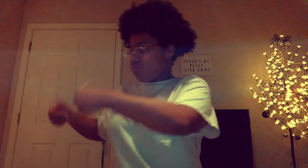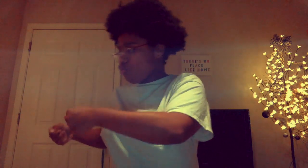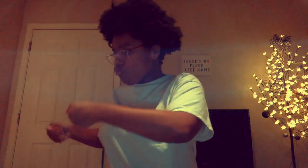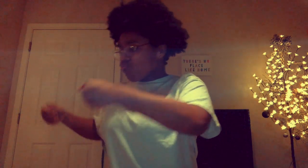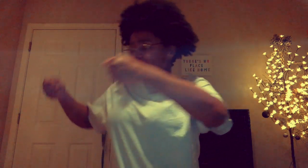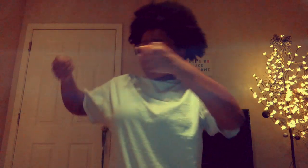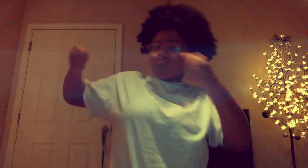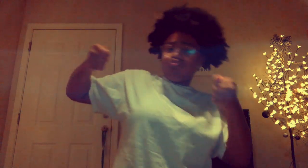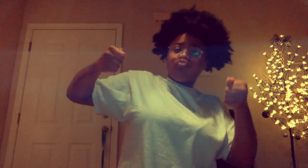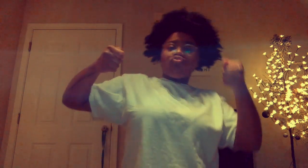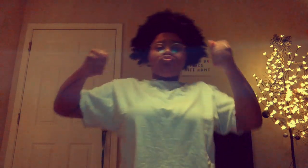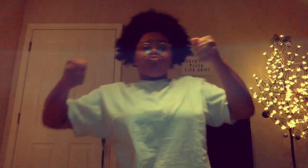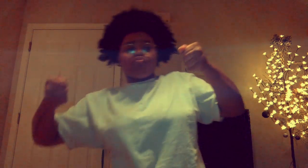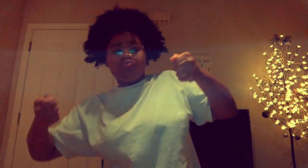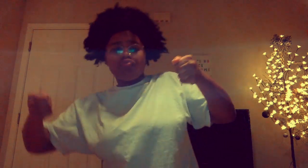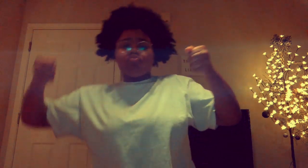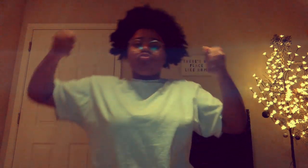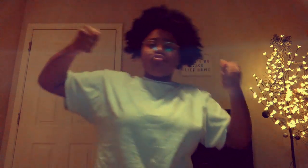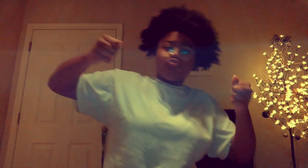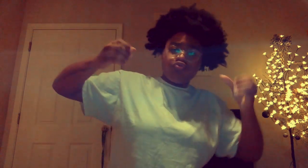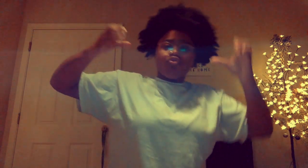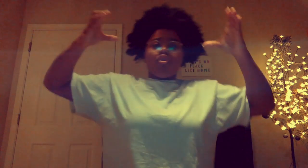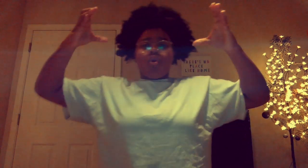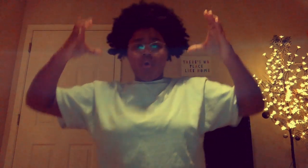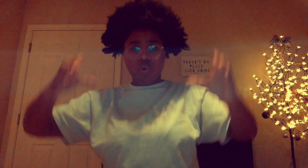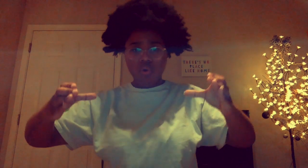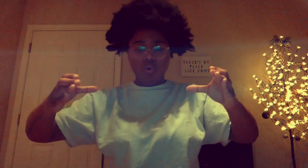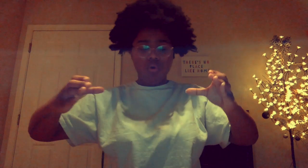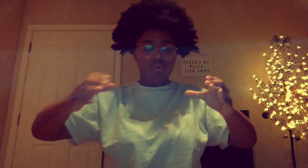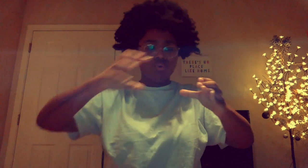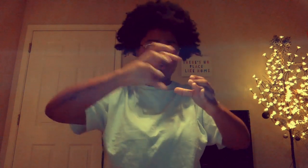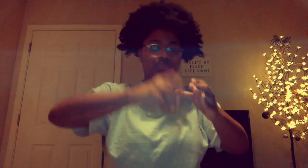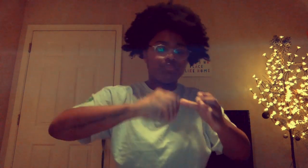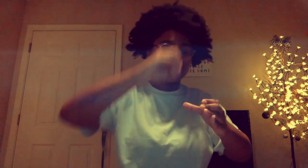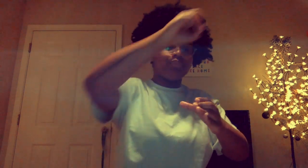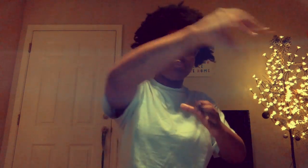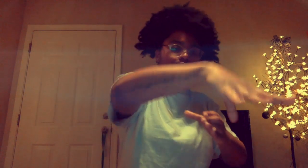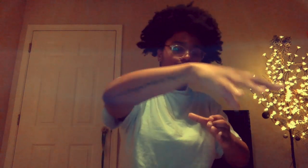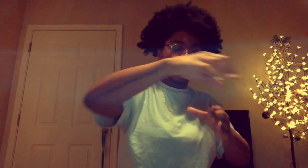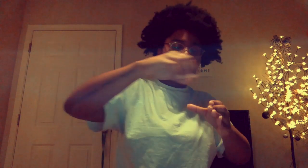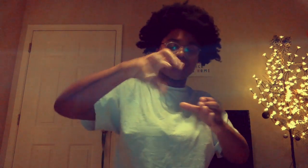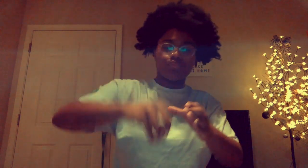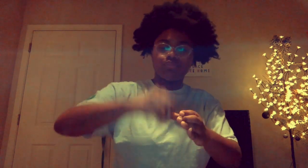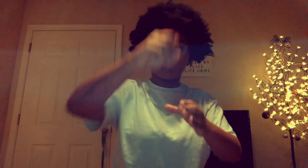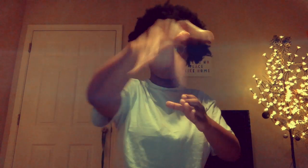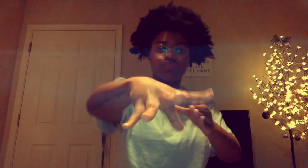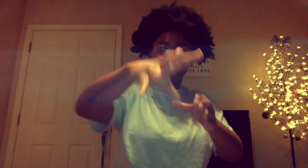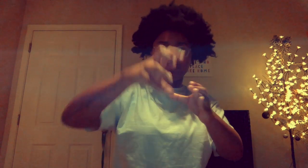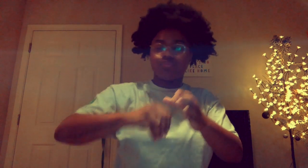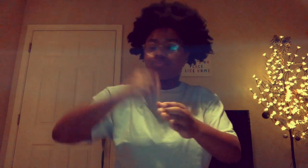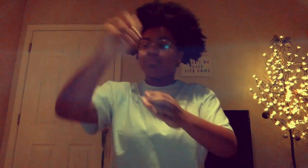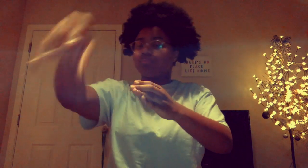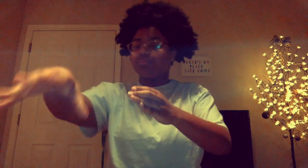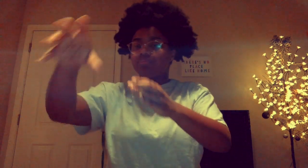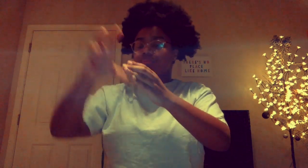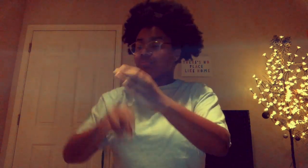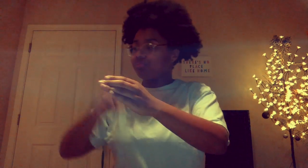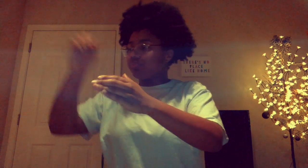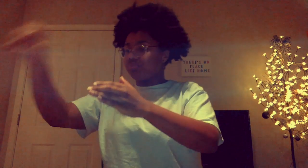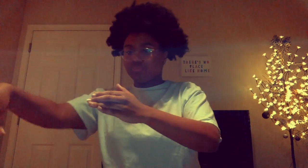she brought the big old pot to the table and served us. Some for you, there's for you, some for you, and there